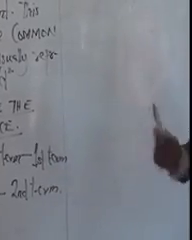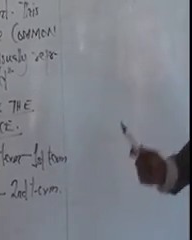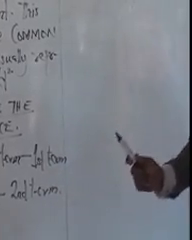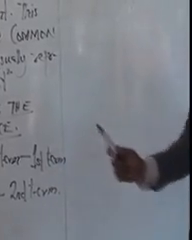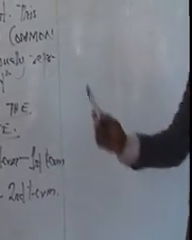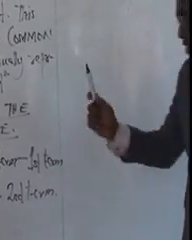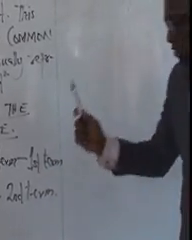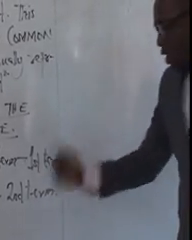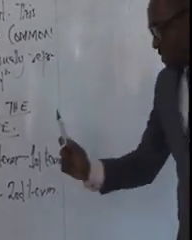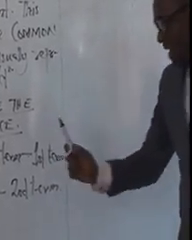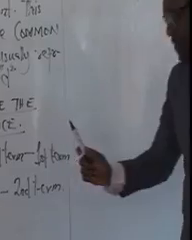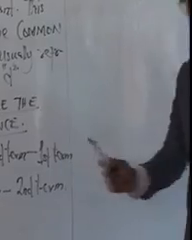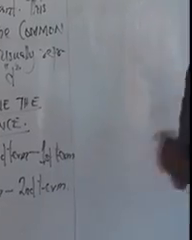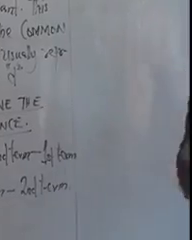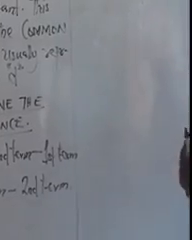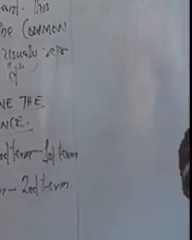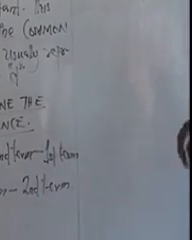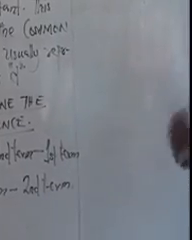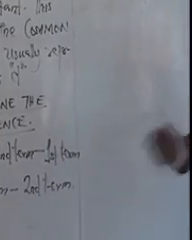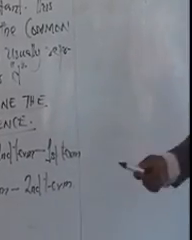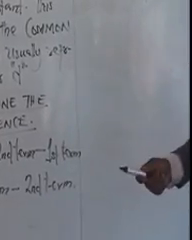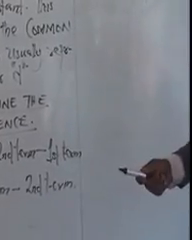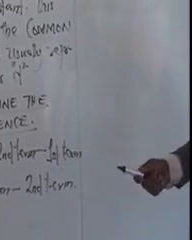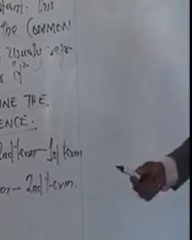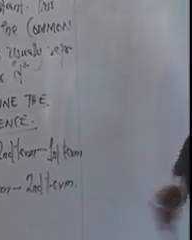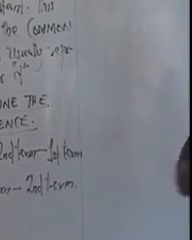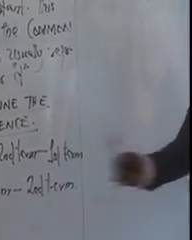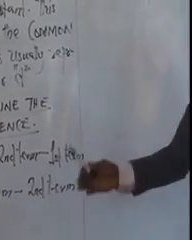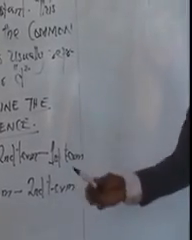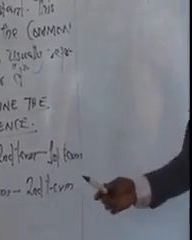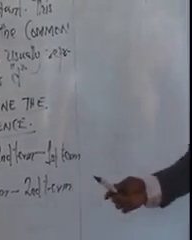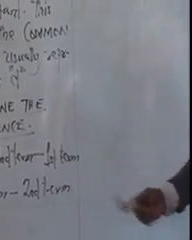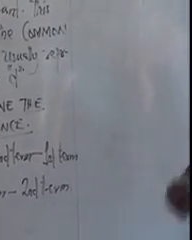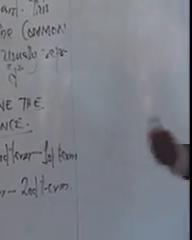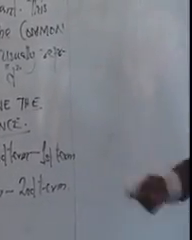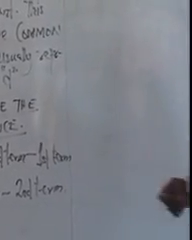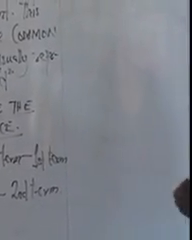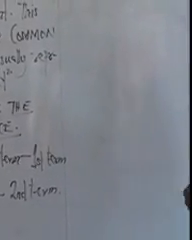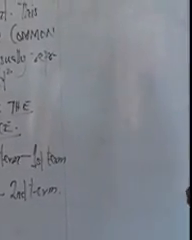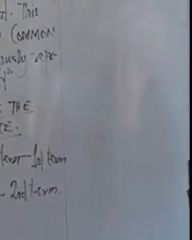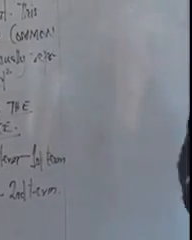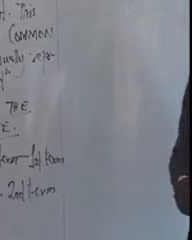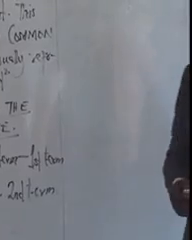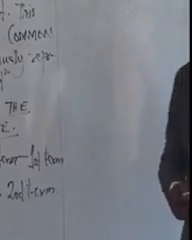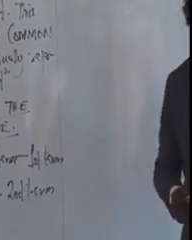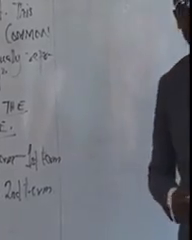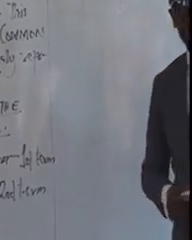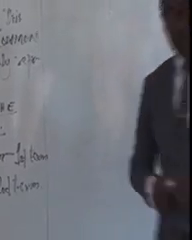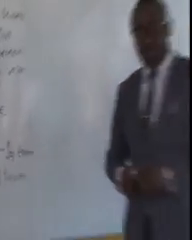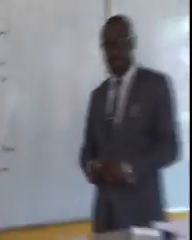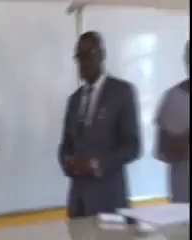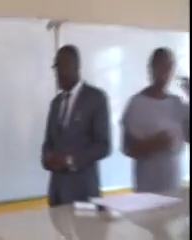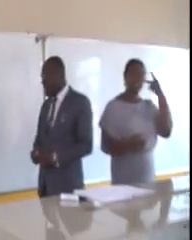or it could be the third term minus the second term, in that order. So we're going to take an example of